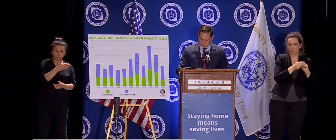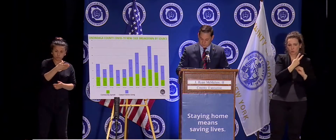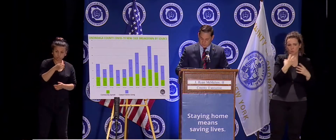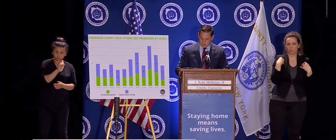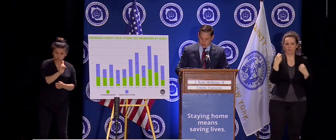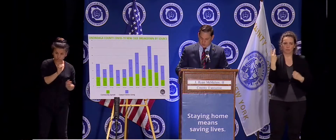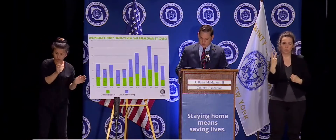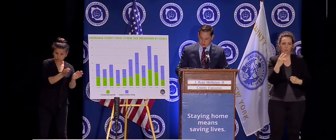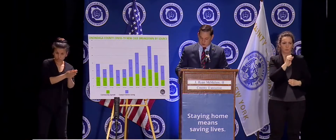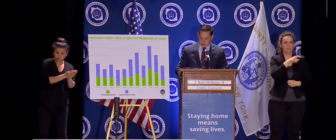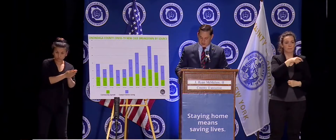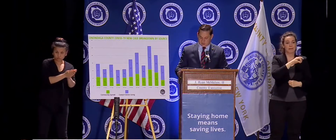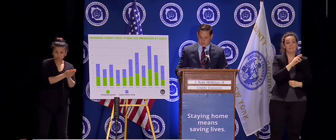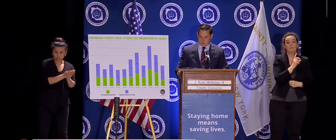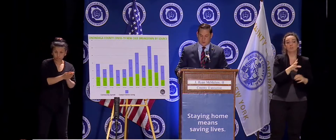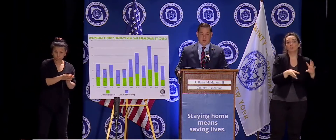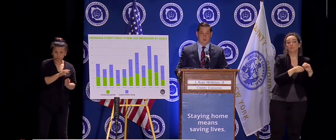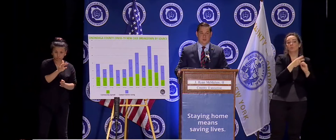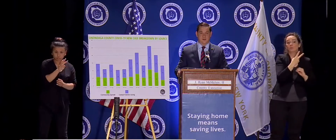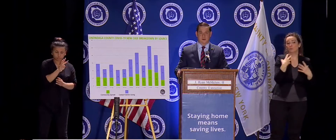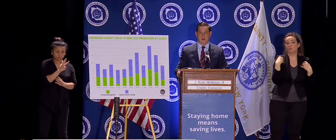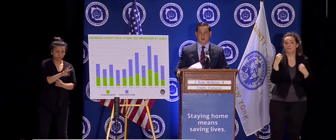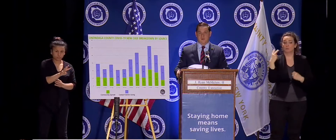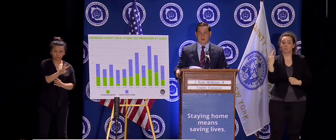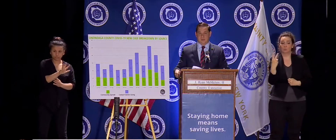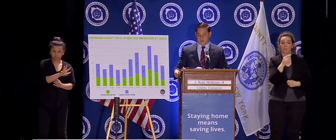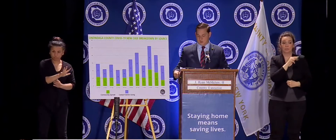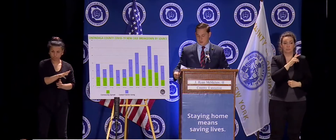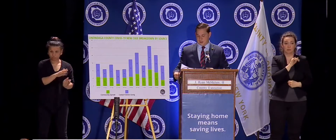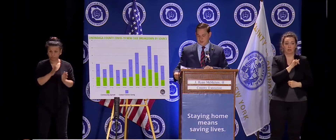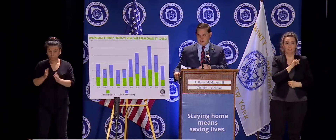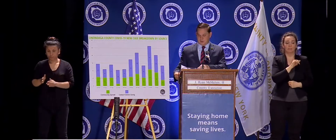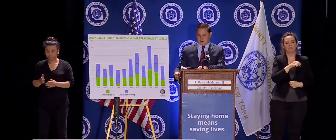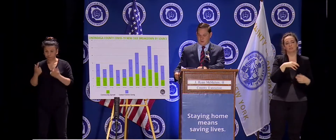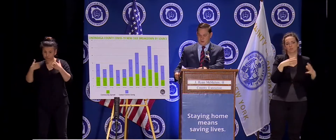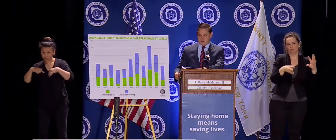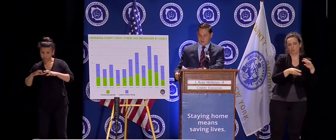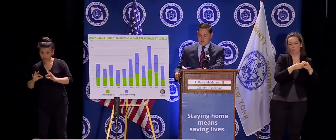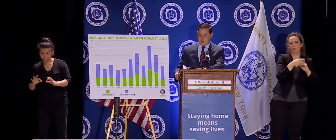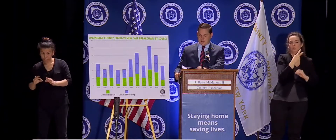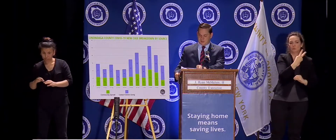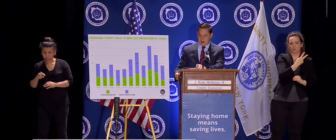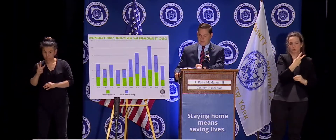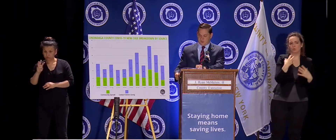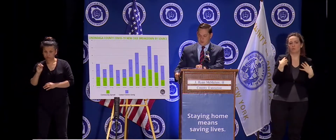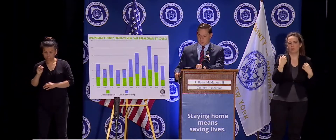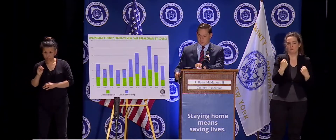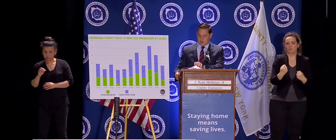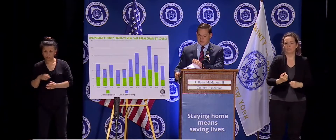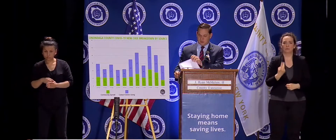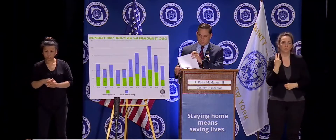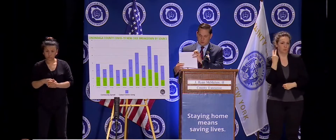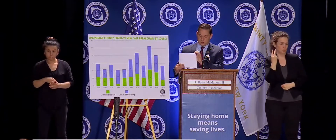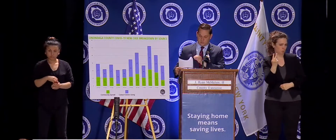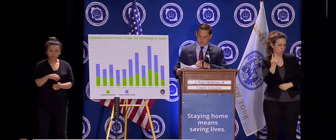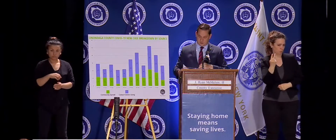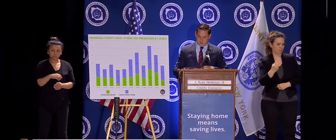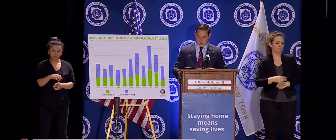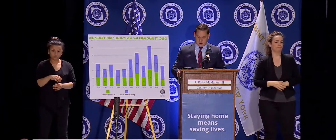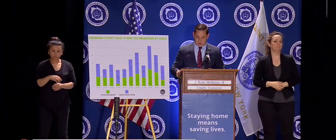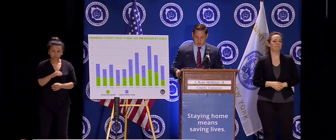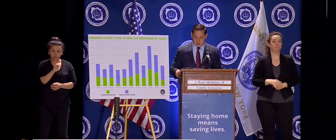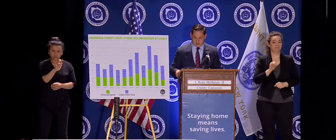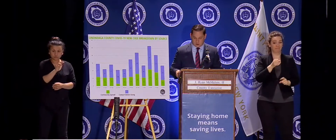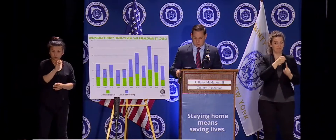recoveries. Elbridge, 2 cases, 2 recoveries. Fabius, 2 cases, 2 recoveries. Spafford, 2 cases, 2